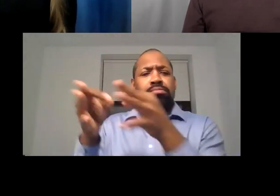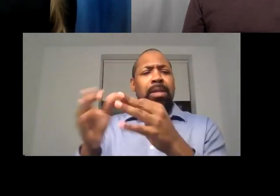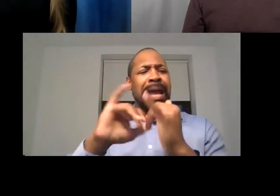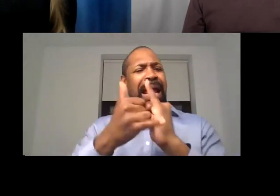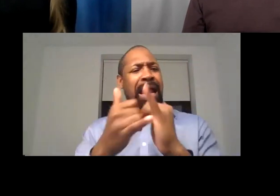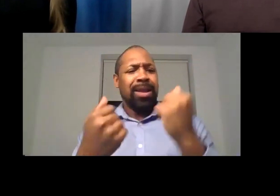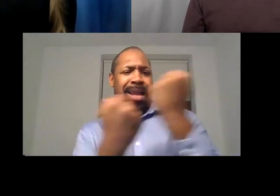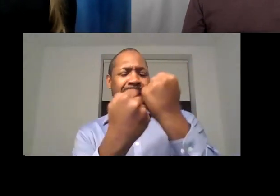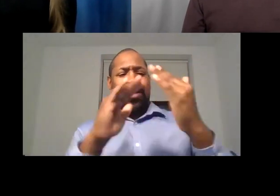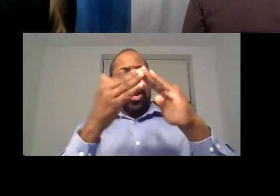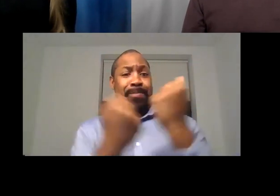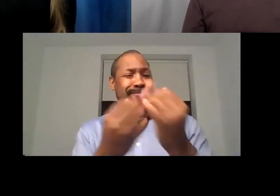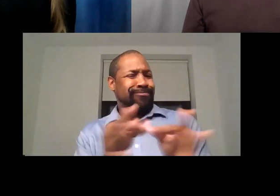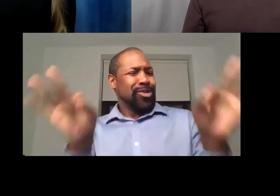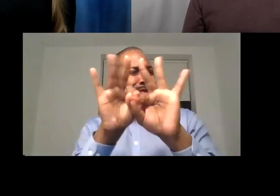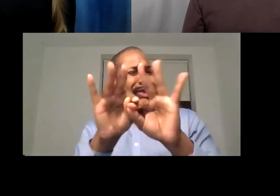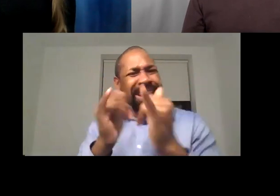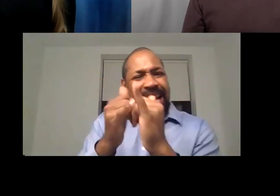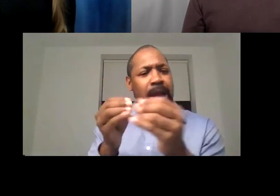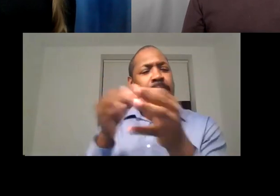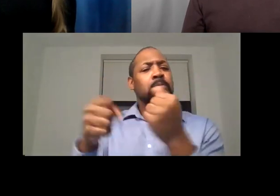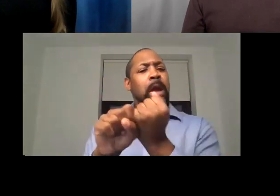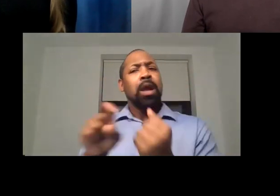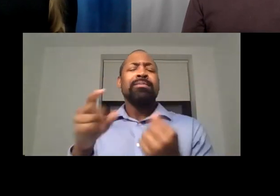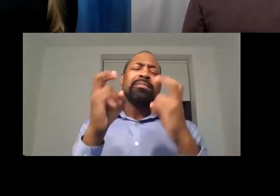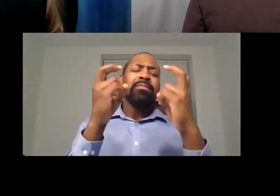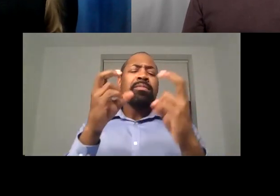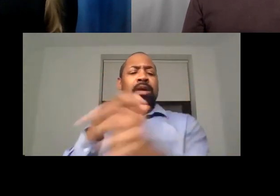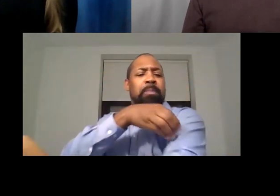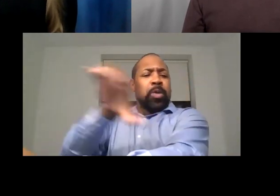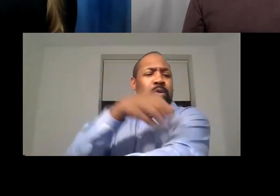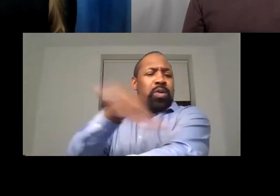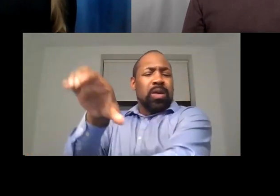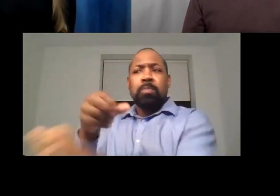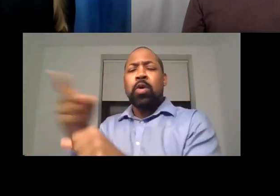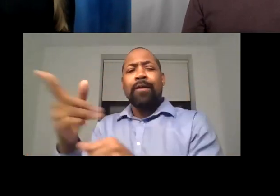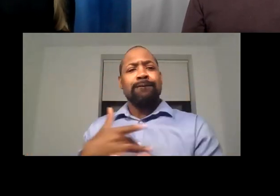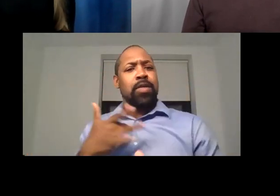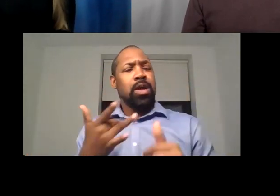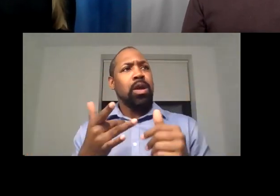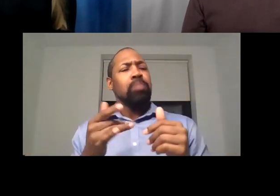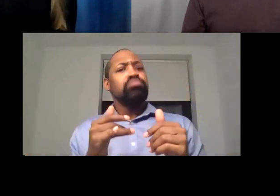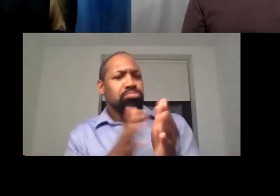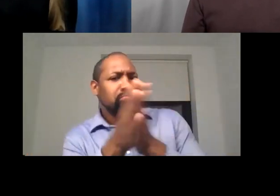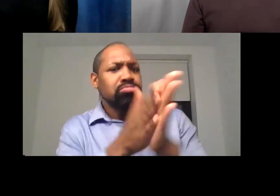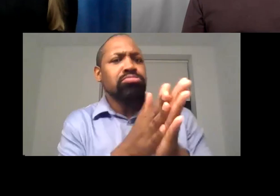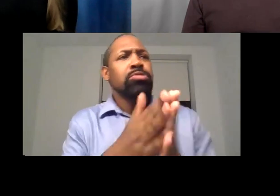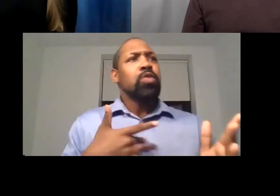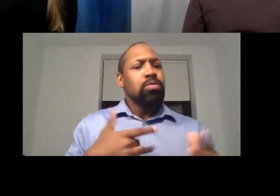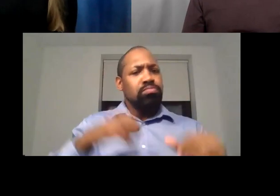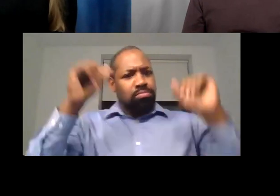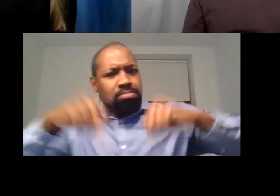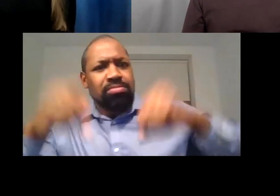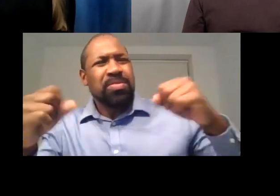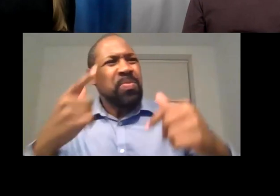So we want to see how it's really important for the community to see that they can be